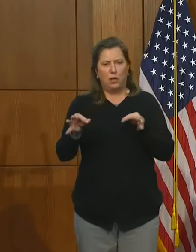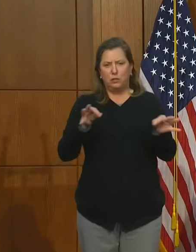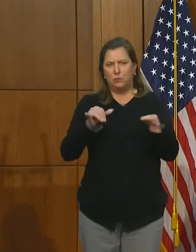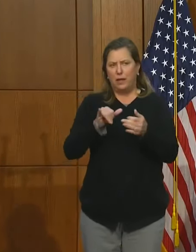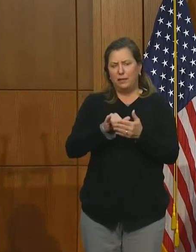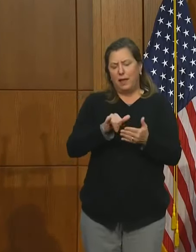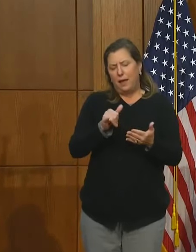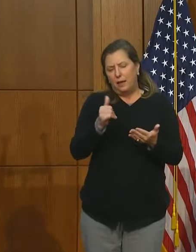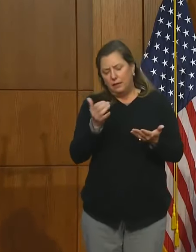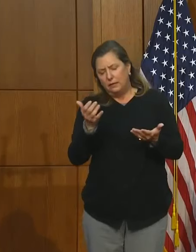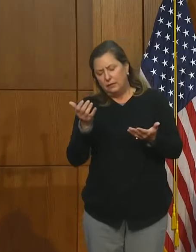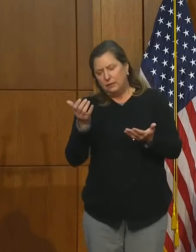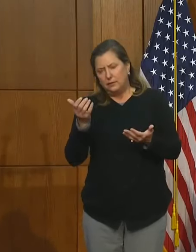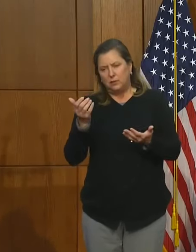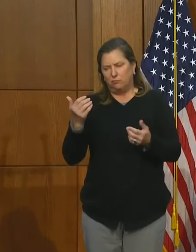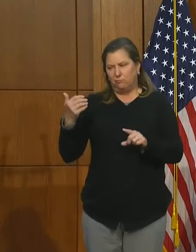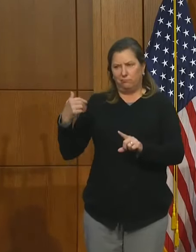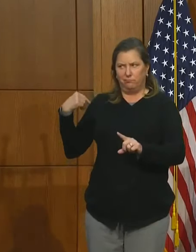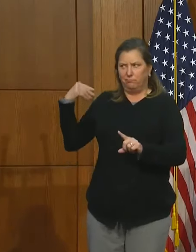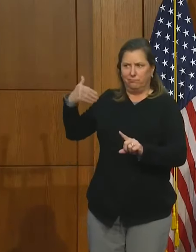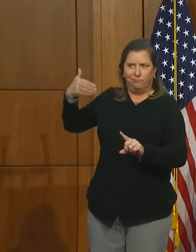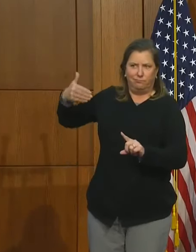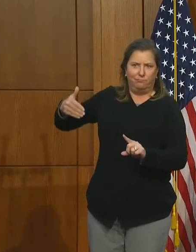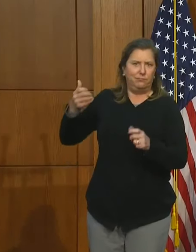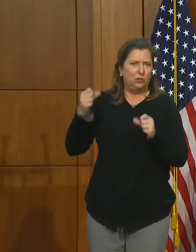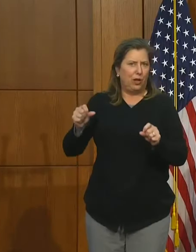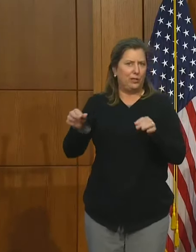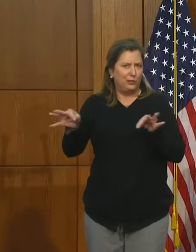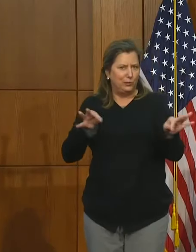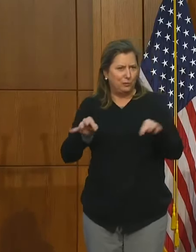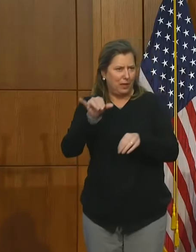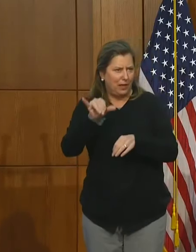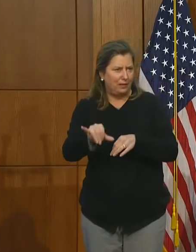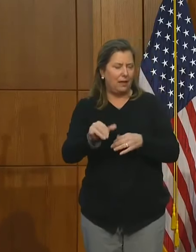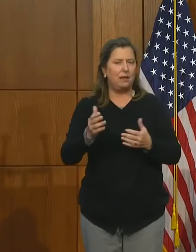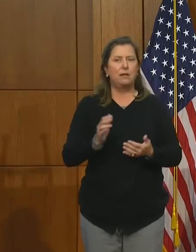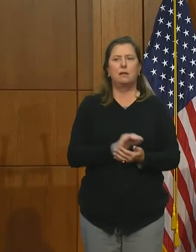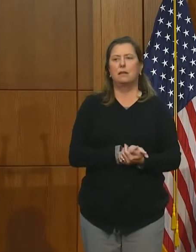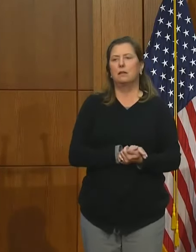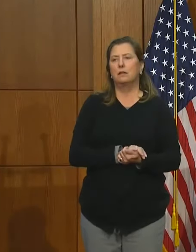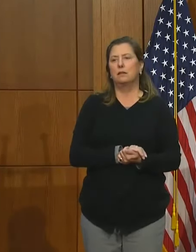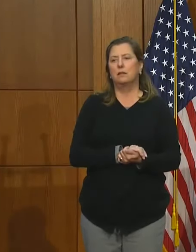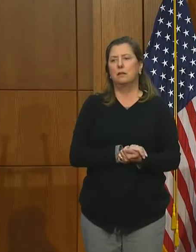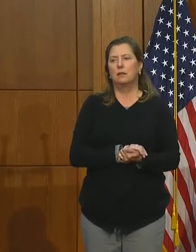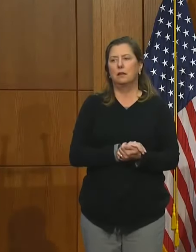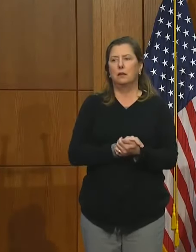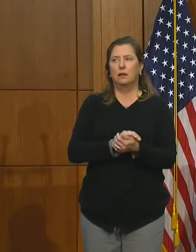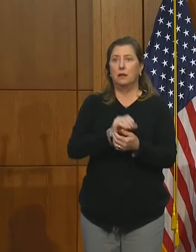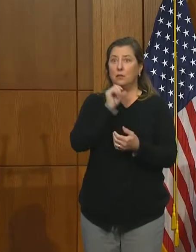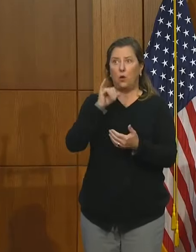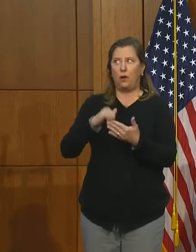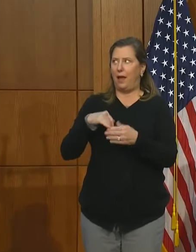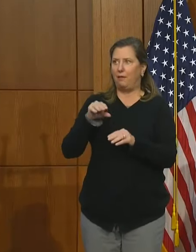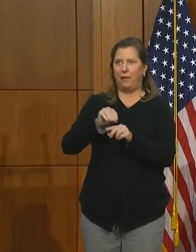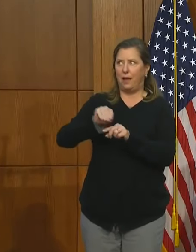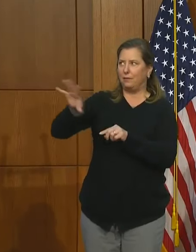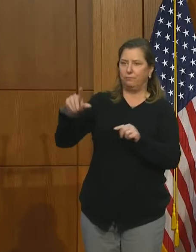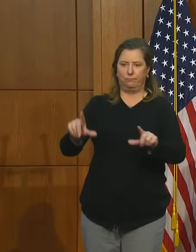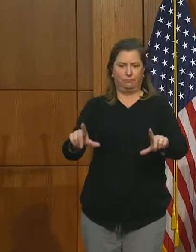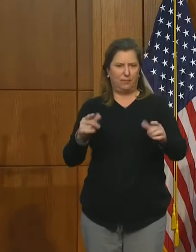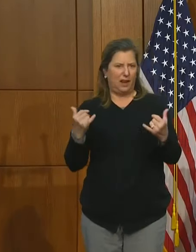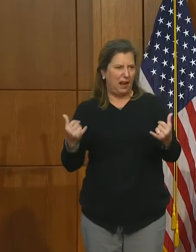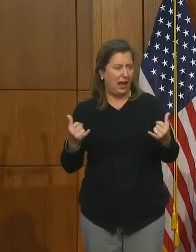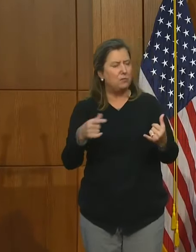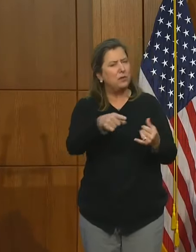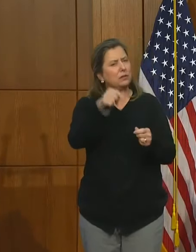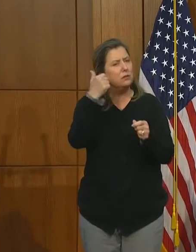of press conferences. I will tell you that I don't have the slide in front of us today, but I